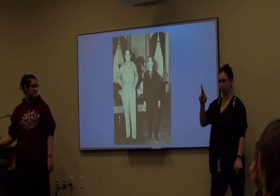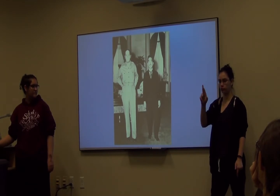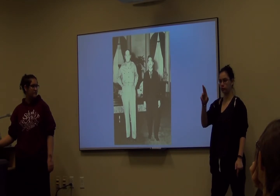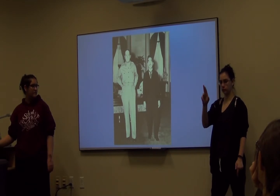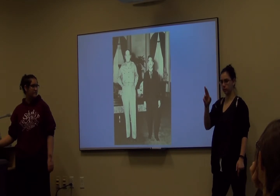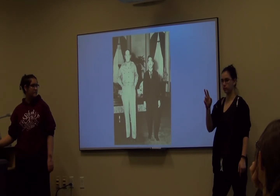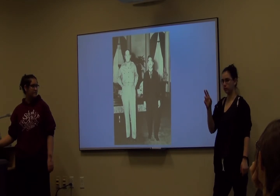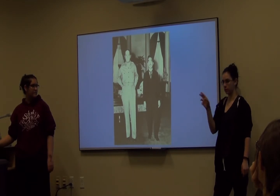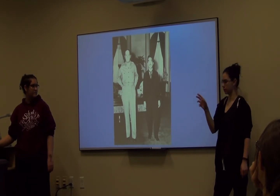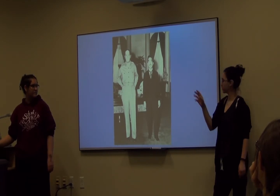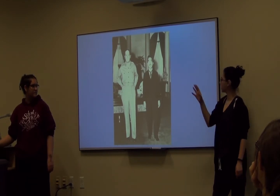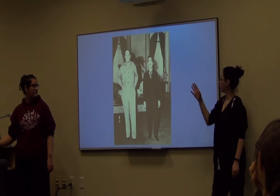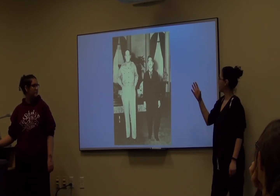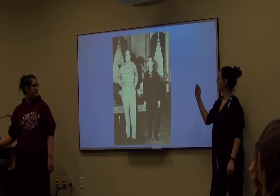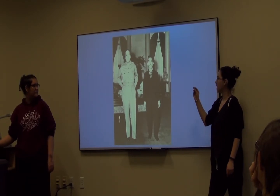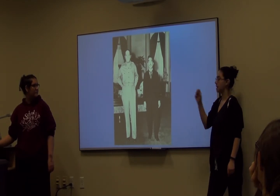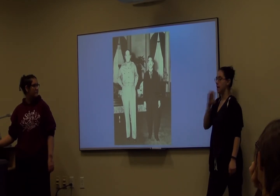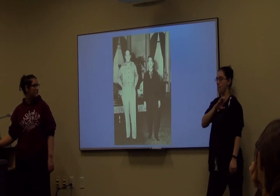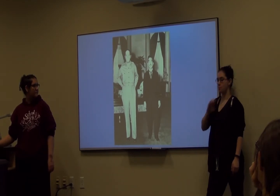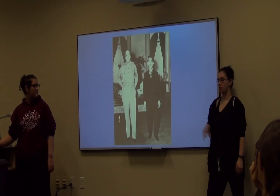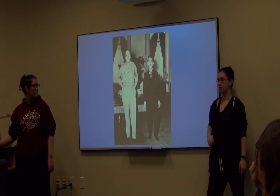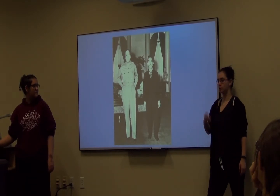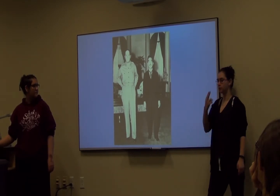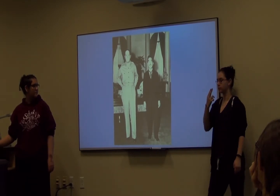So that's MacArthur on the left.